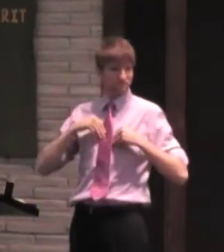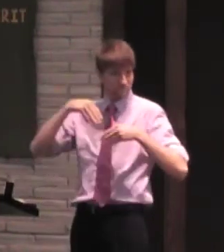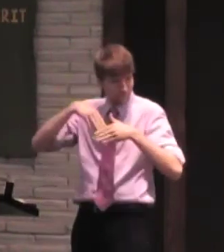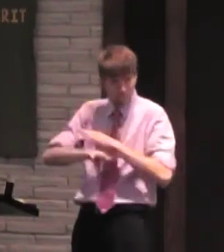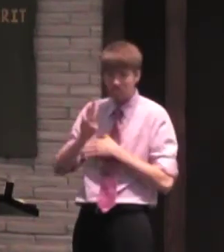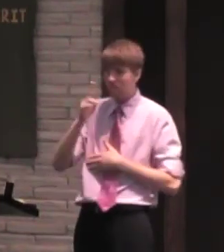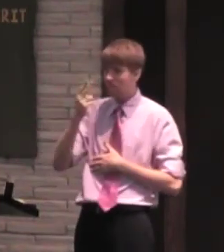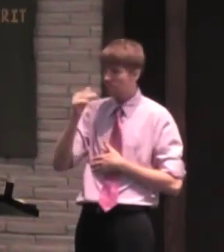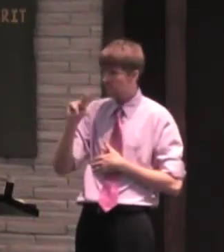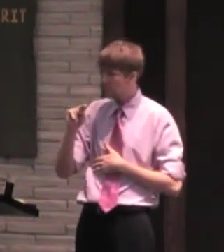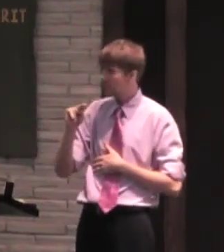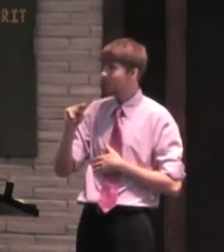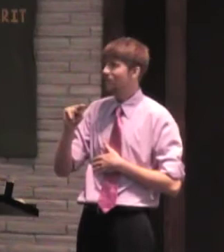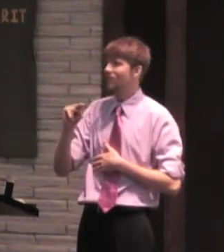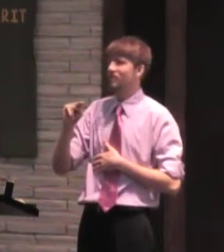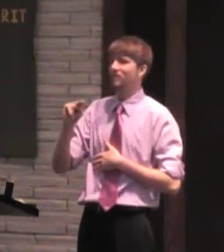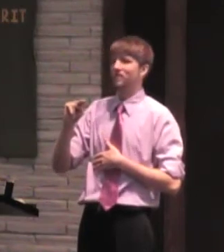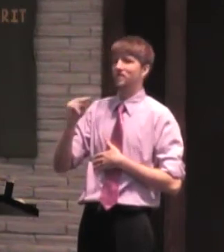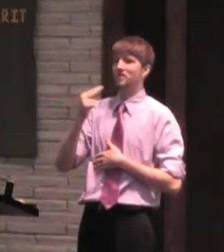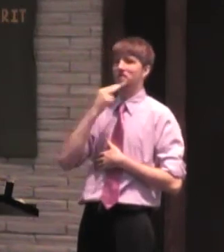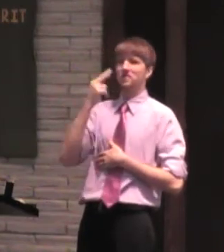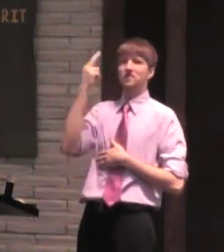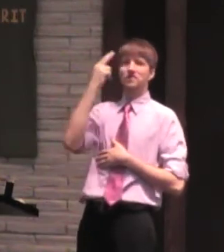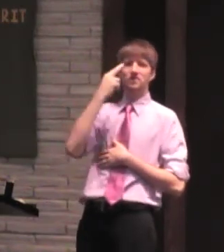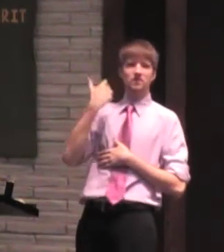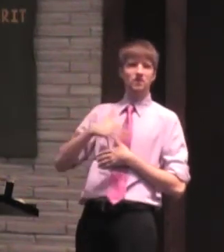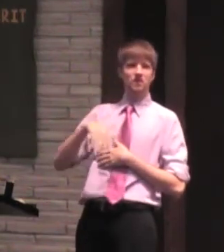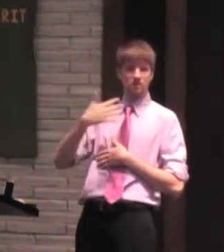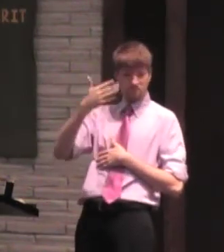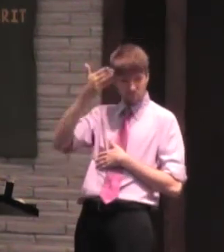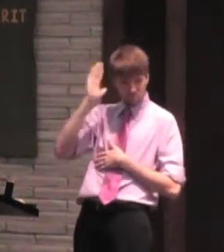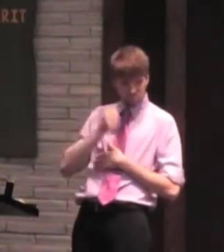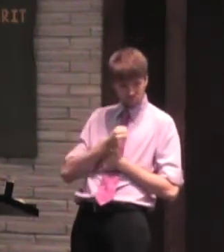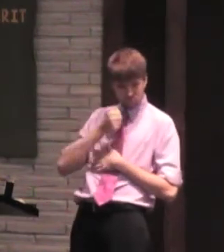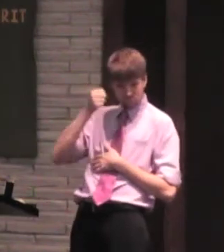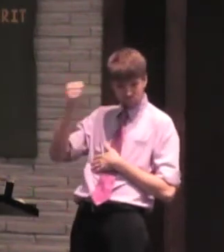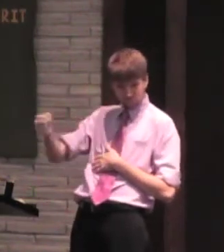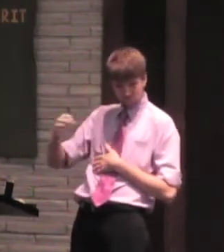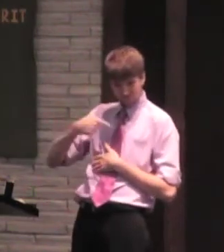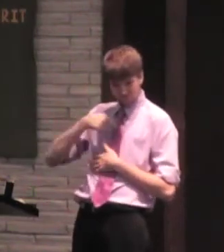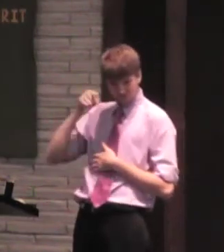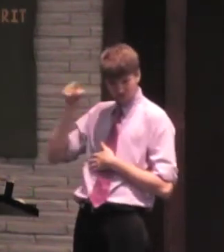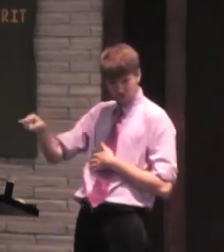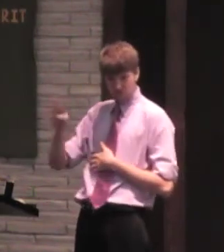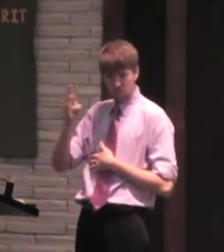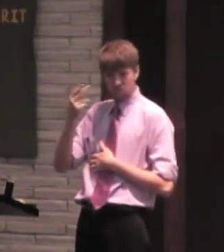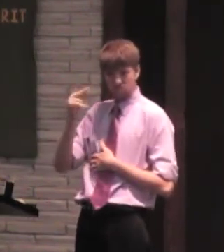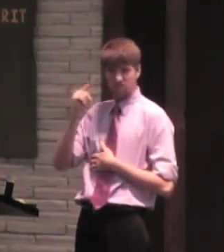as it happened, Noah ended up getting accepted into Wheaton. And Noah realized that, wow, God had put him